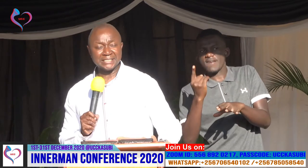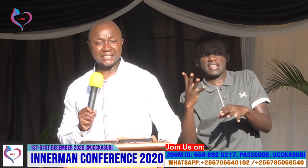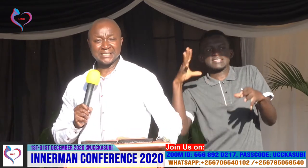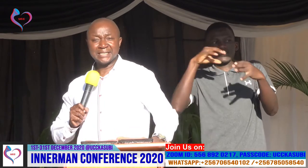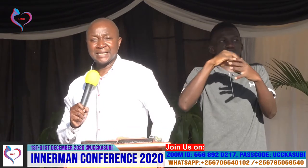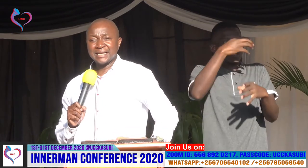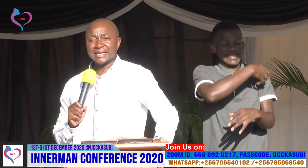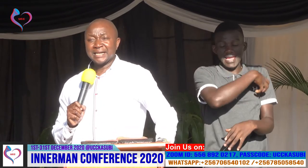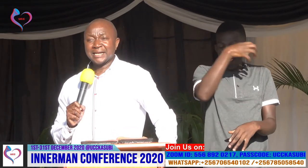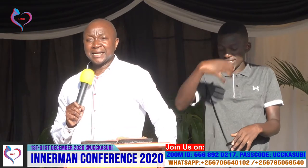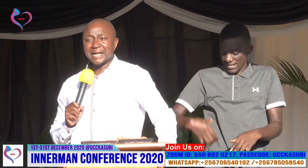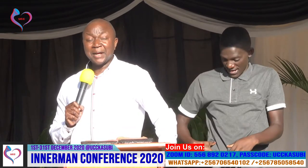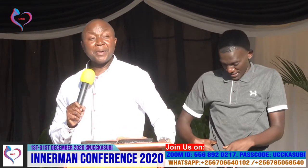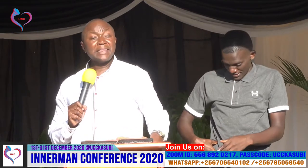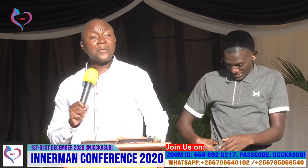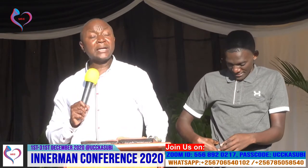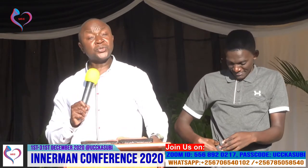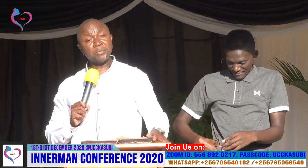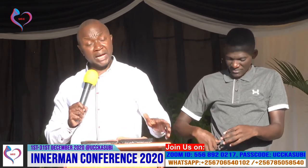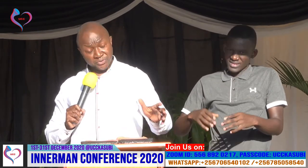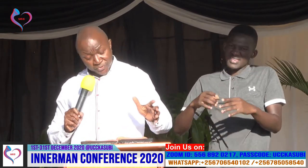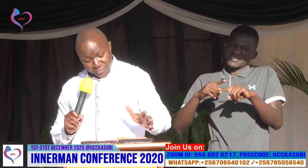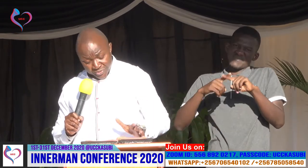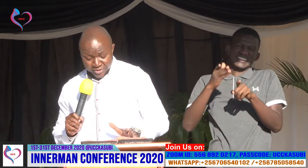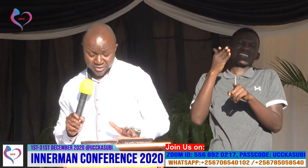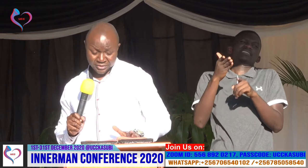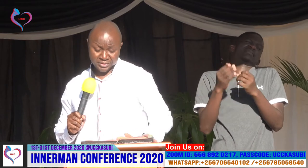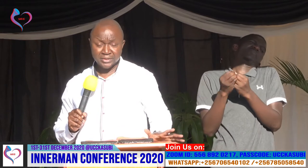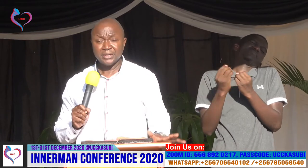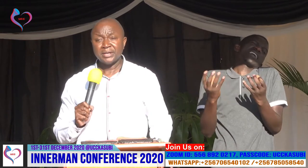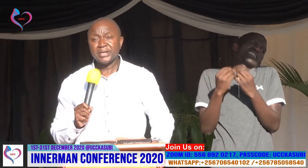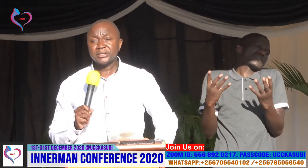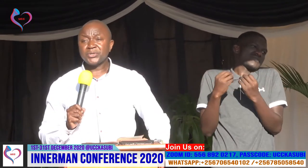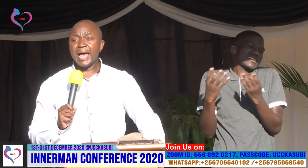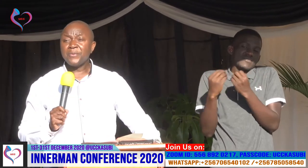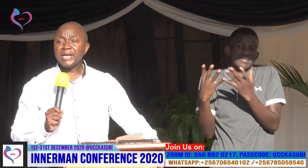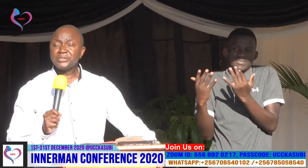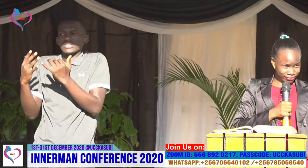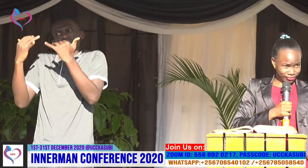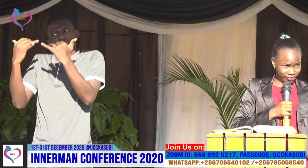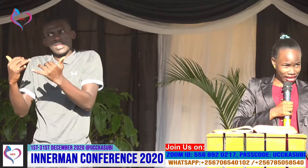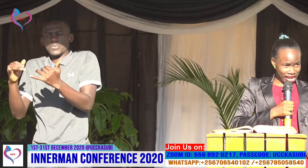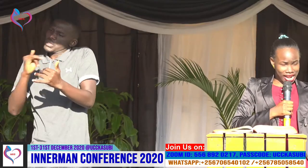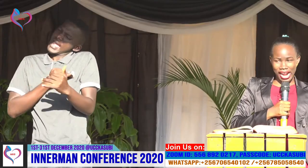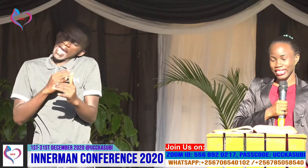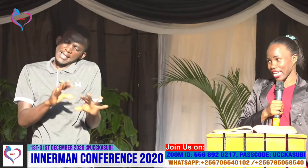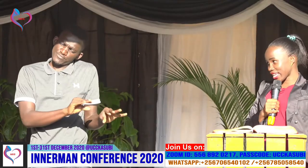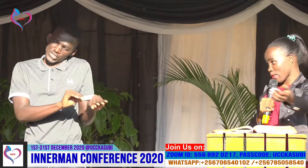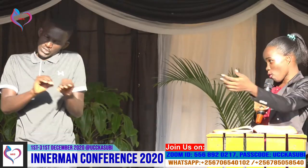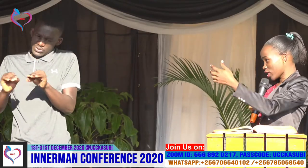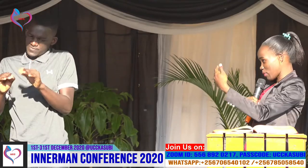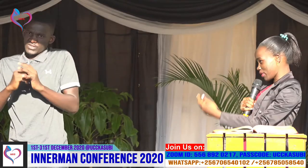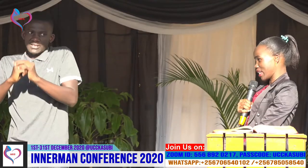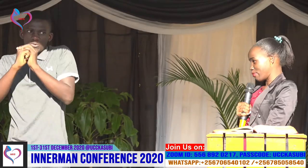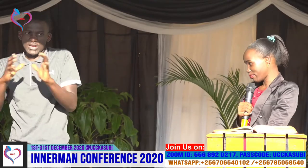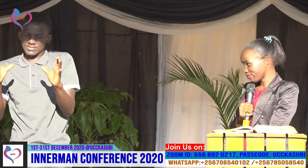ushers. Nasoka ninegata kubakebezi. But they were too much for me. Na yeva alibanji nyo. So I went to the worship team. Kakati nengenda